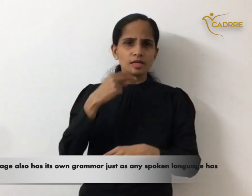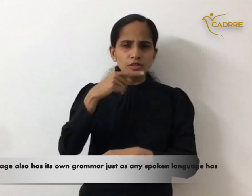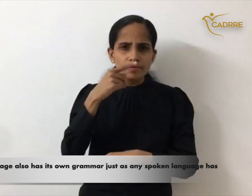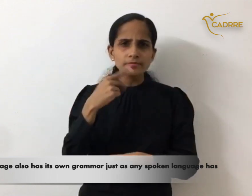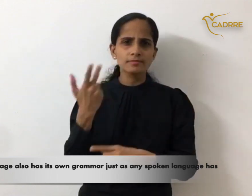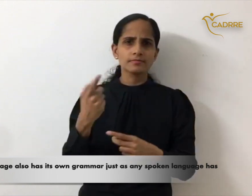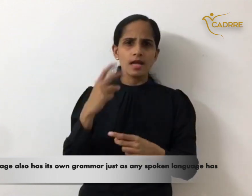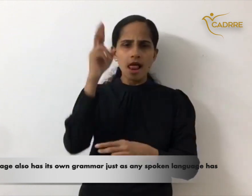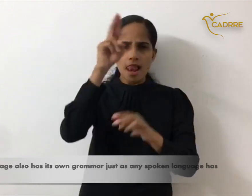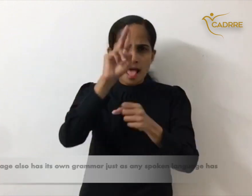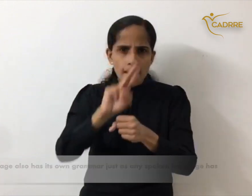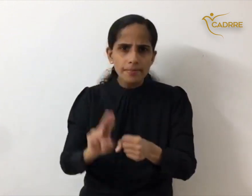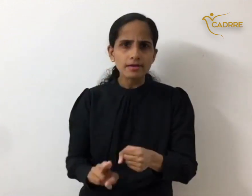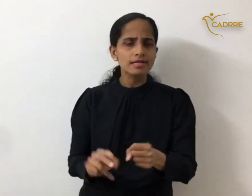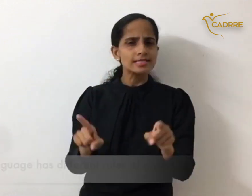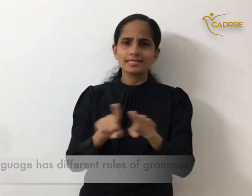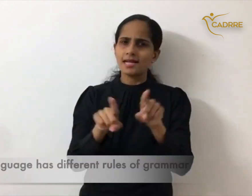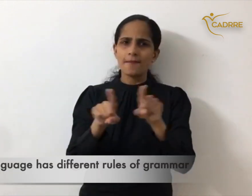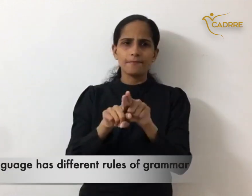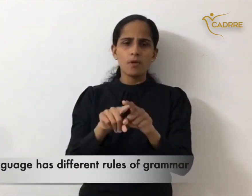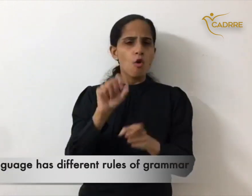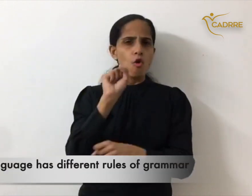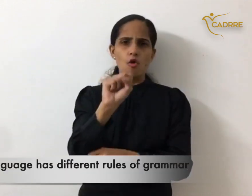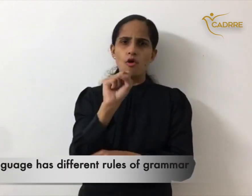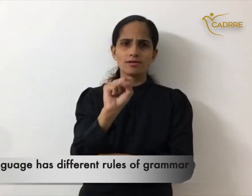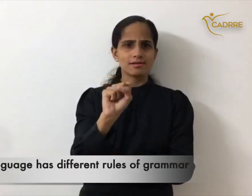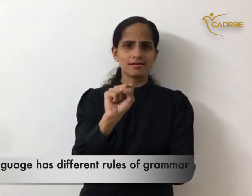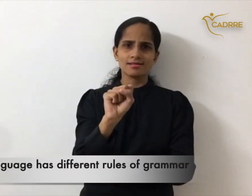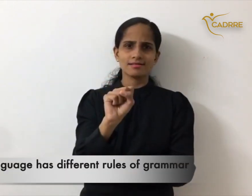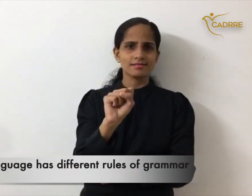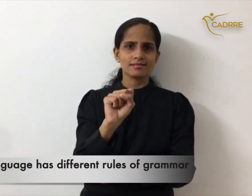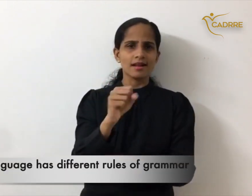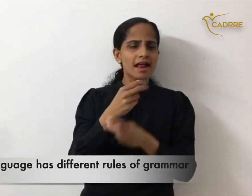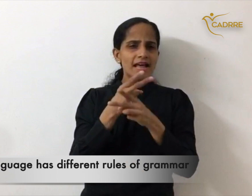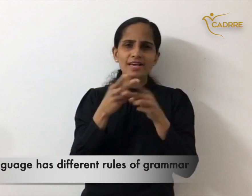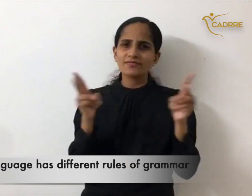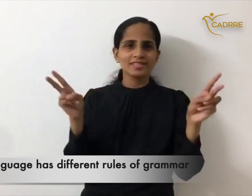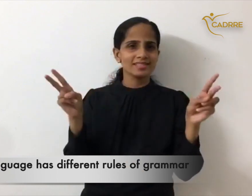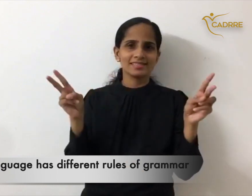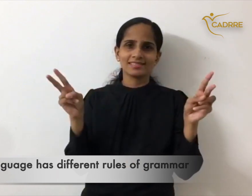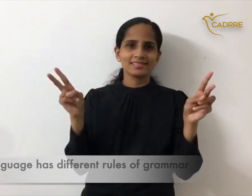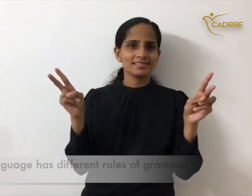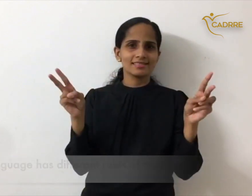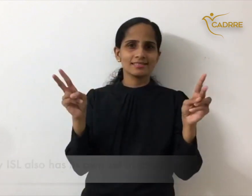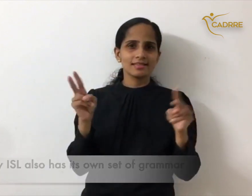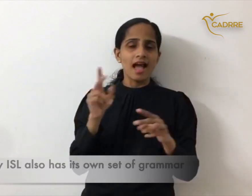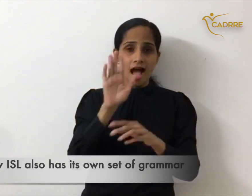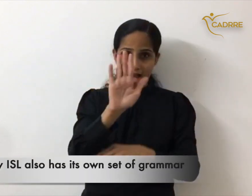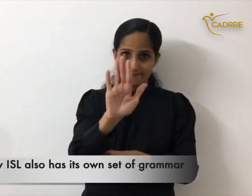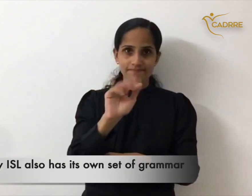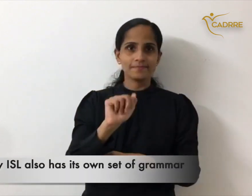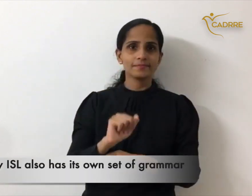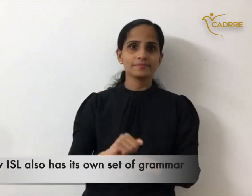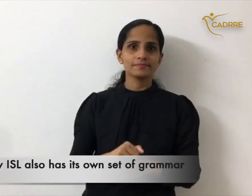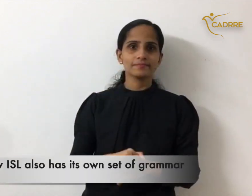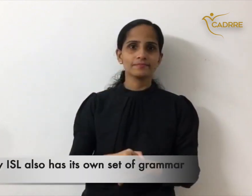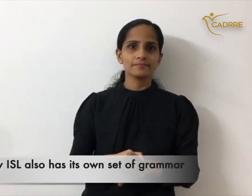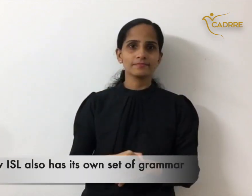language has. Okay, each language has different rules of grammar. Similarly, ISL also has its